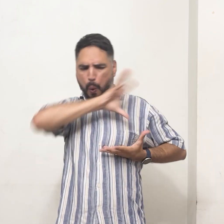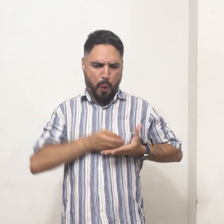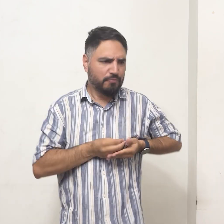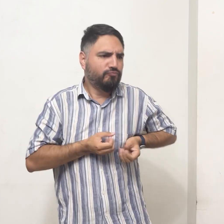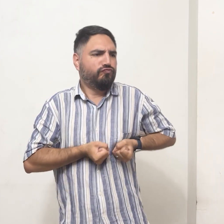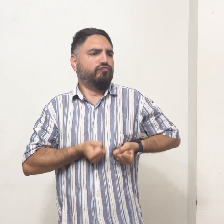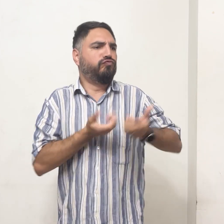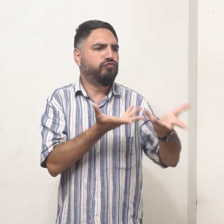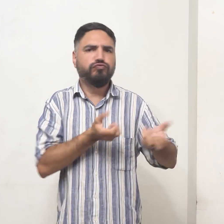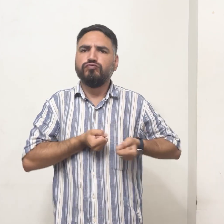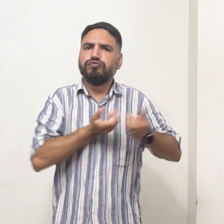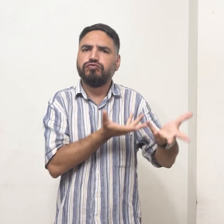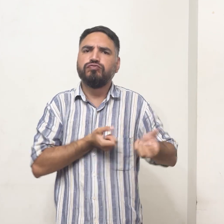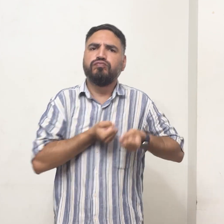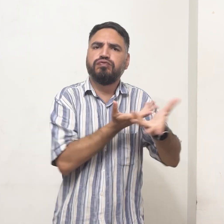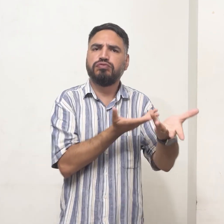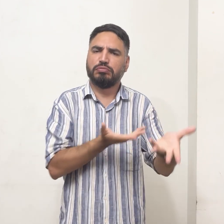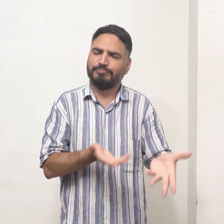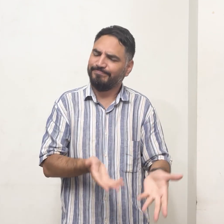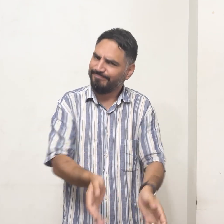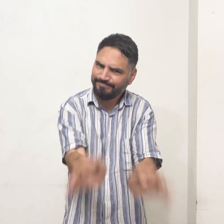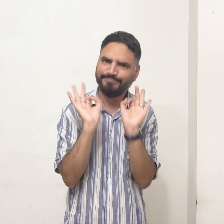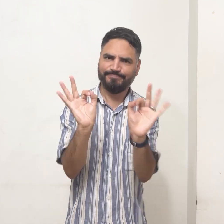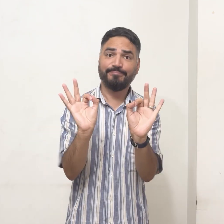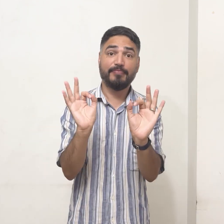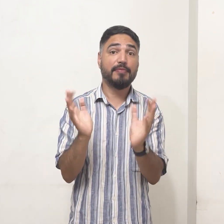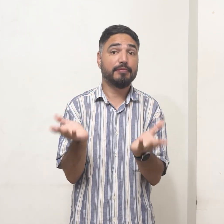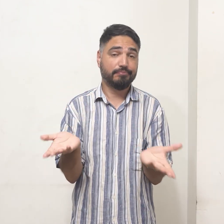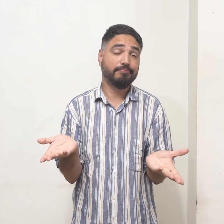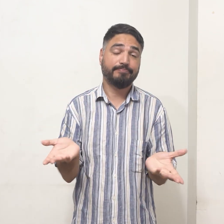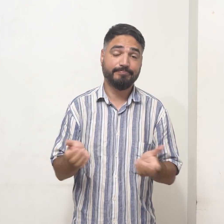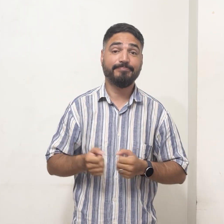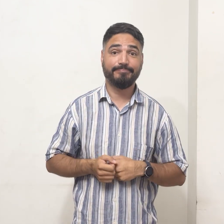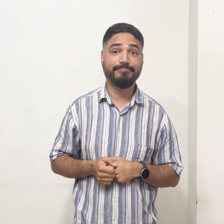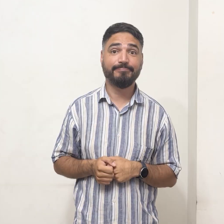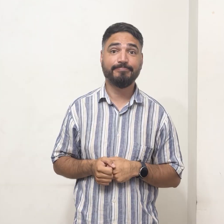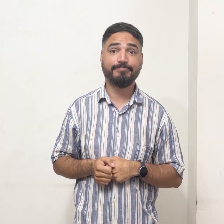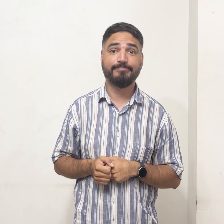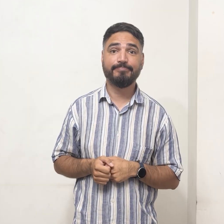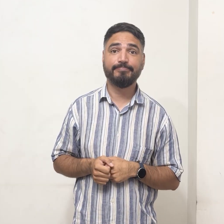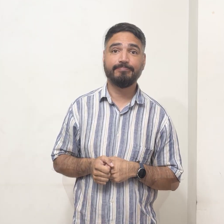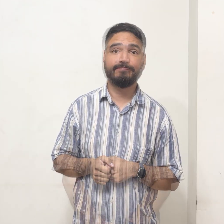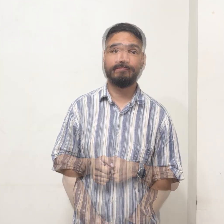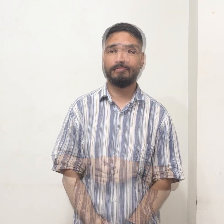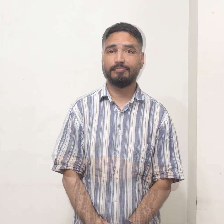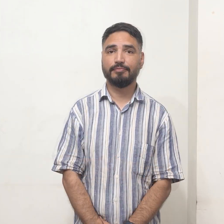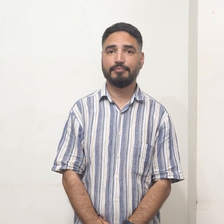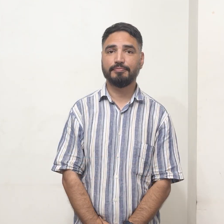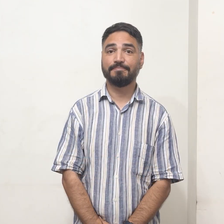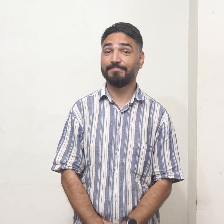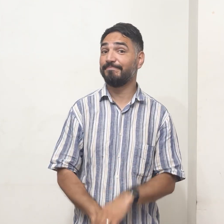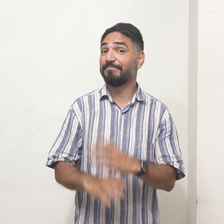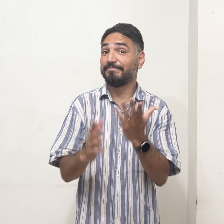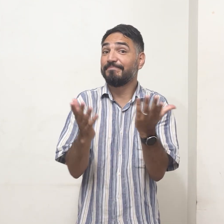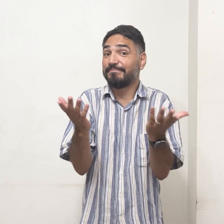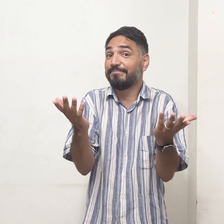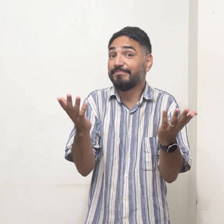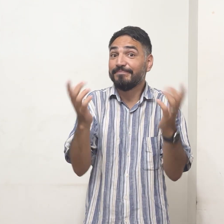complete. That way, I can express my feelings correctly and effectively. So, we've seen that the eyebrows